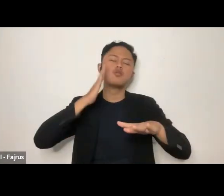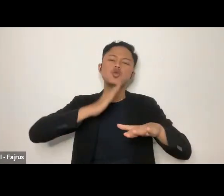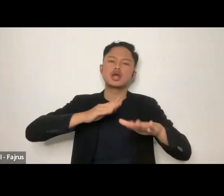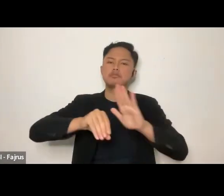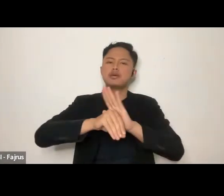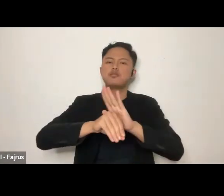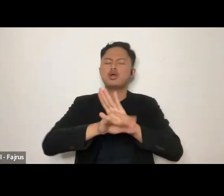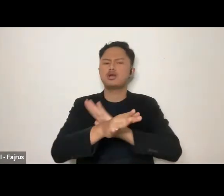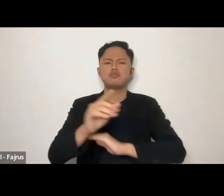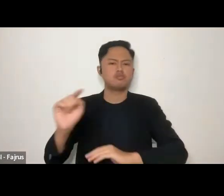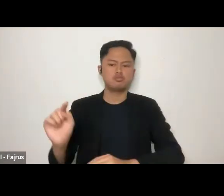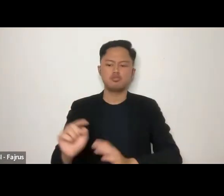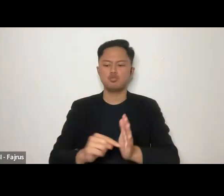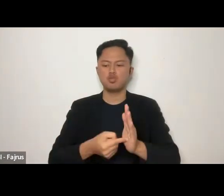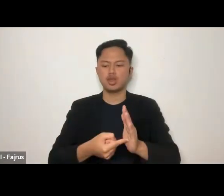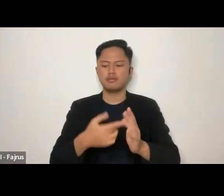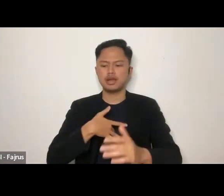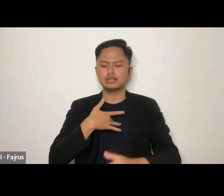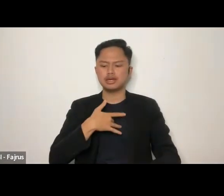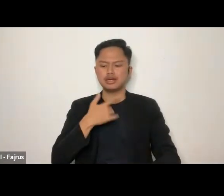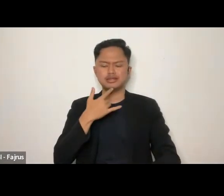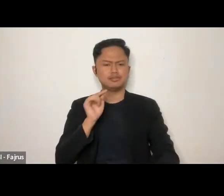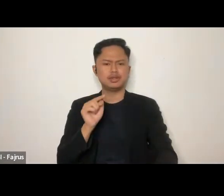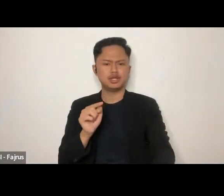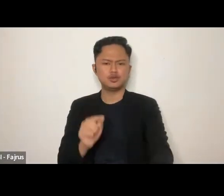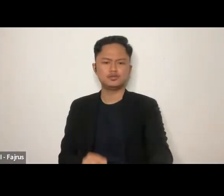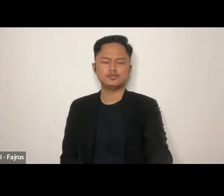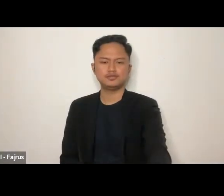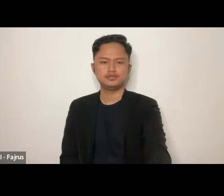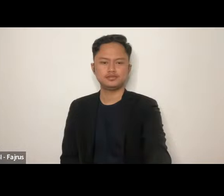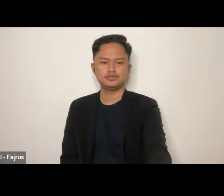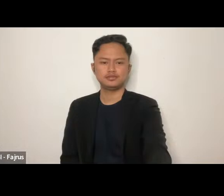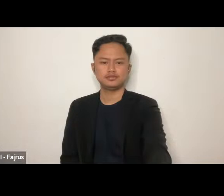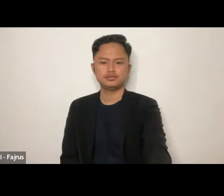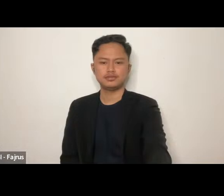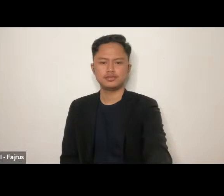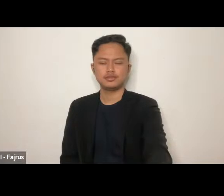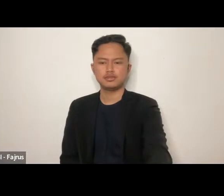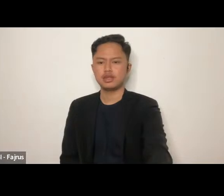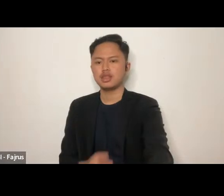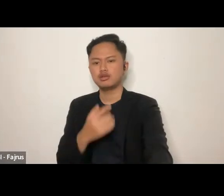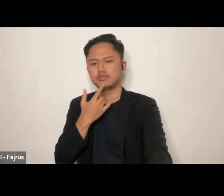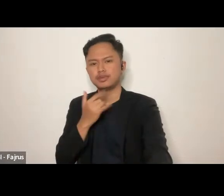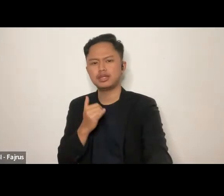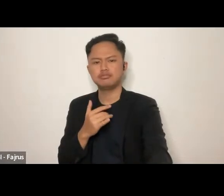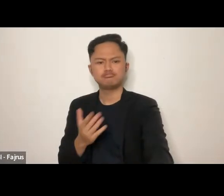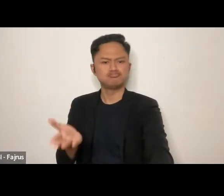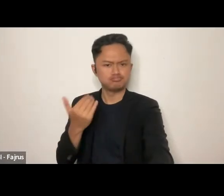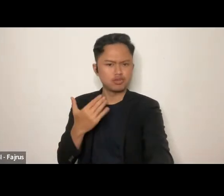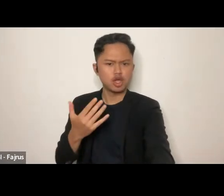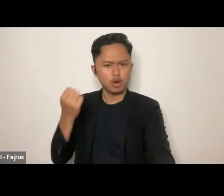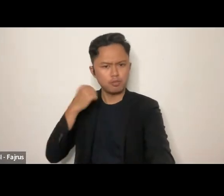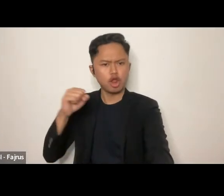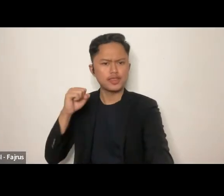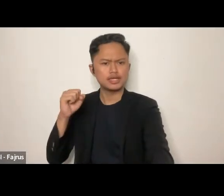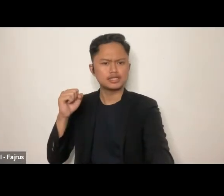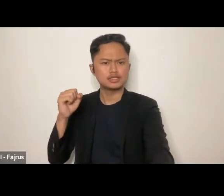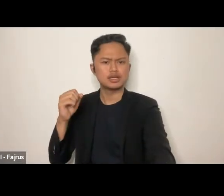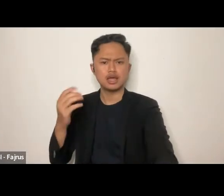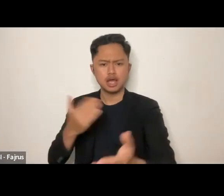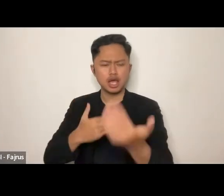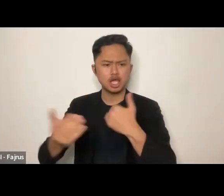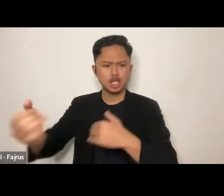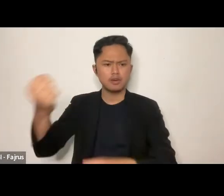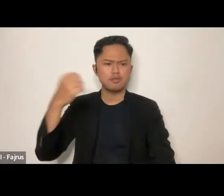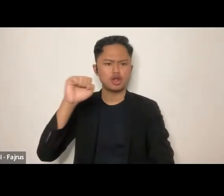start feeling that, and they start to stand up to protest, because